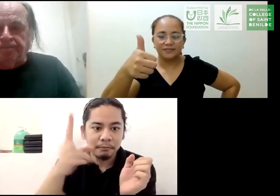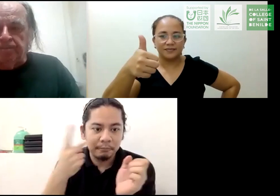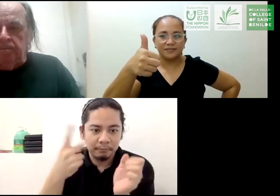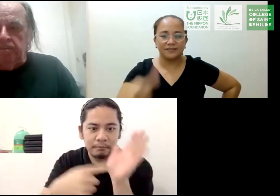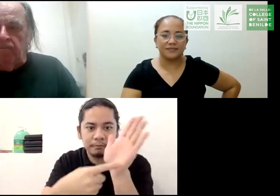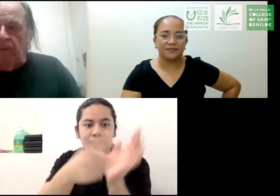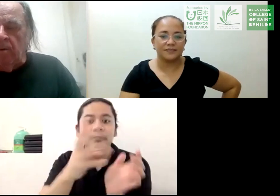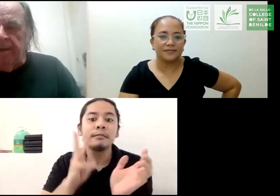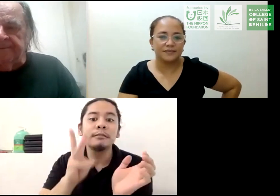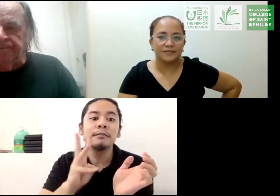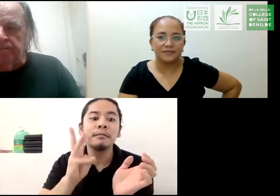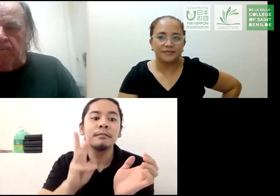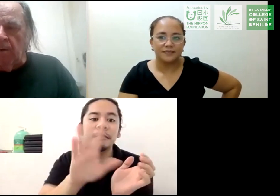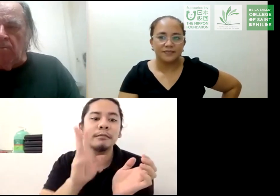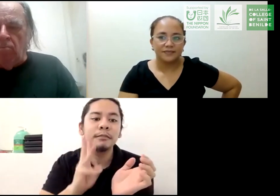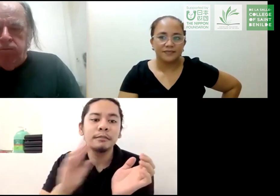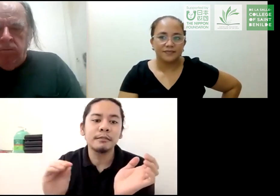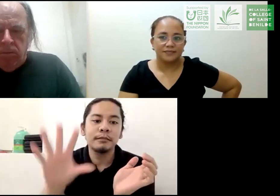wording again. Okay.